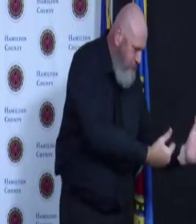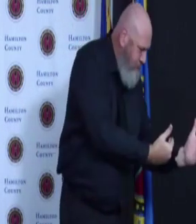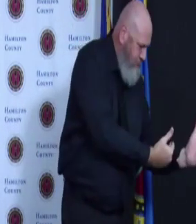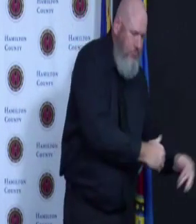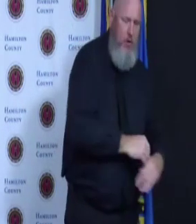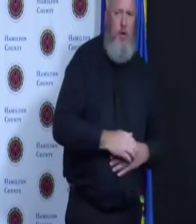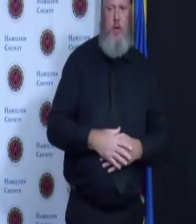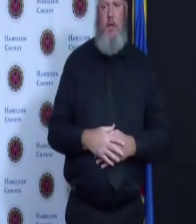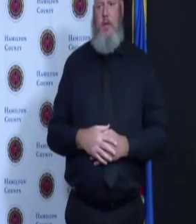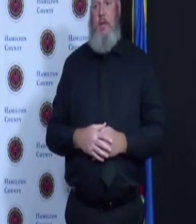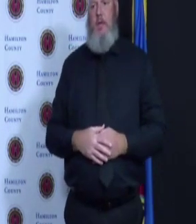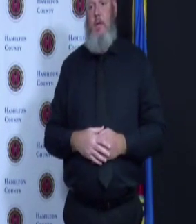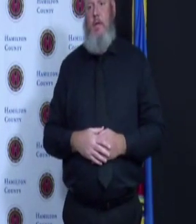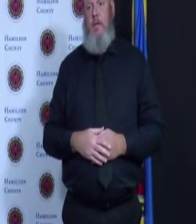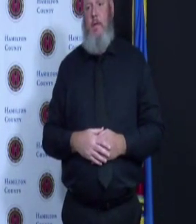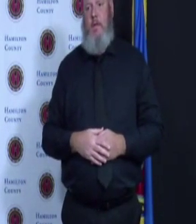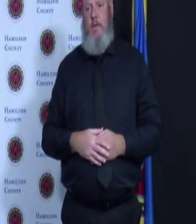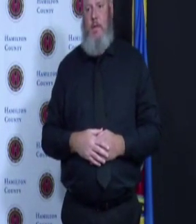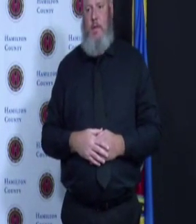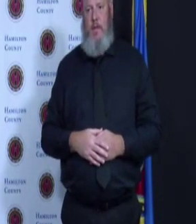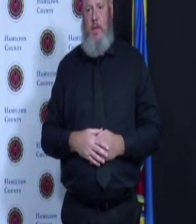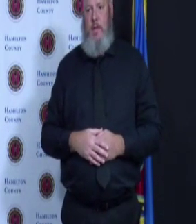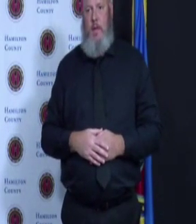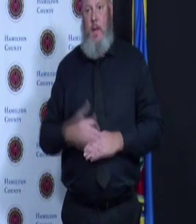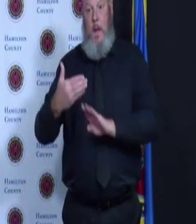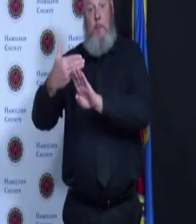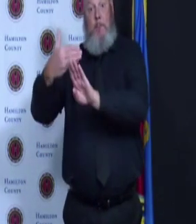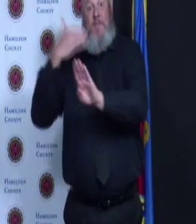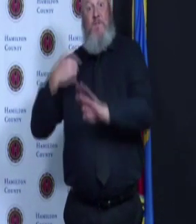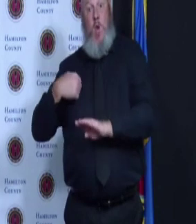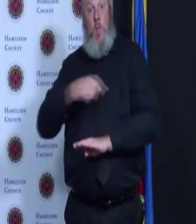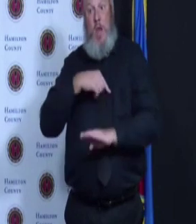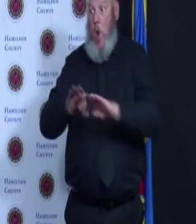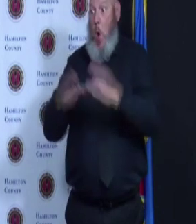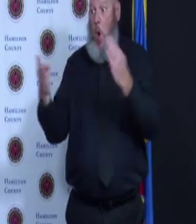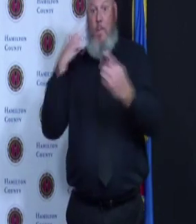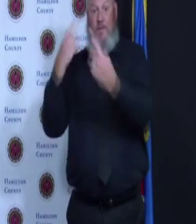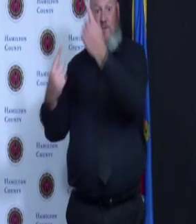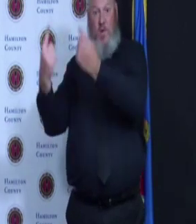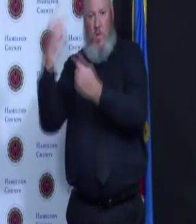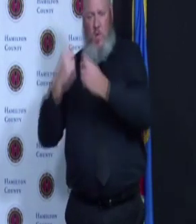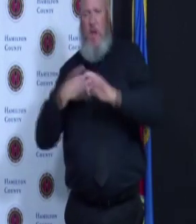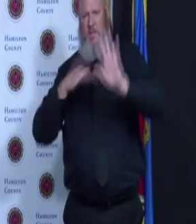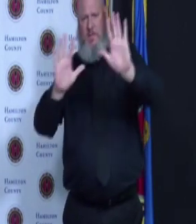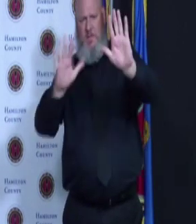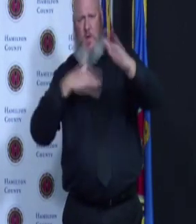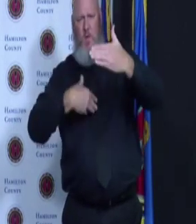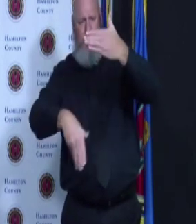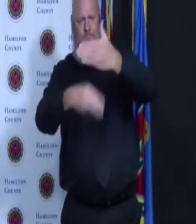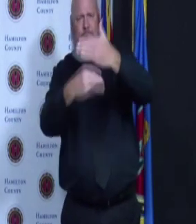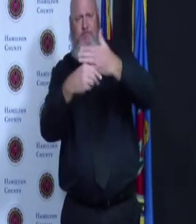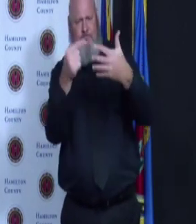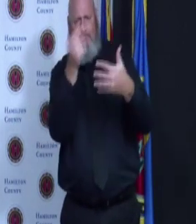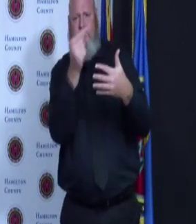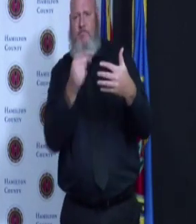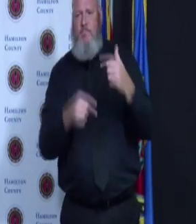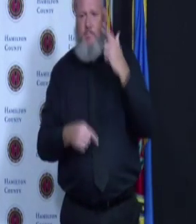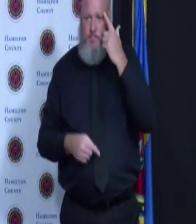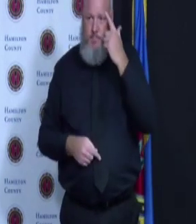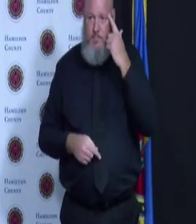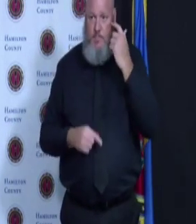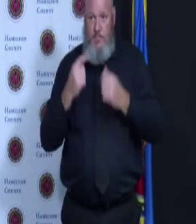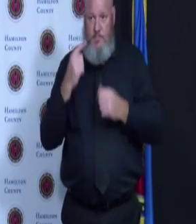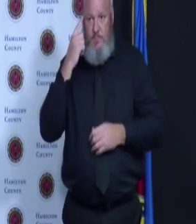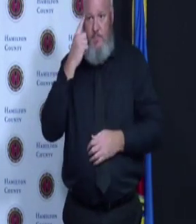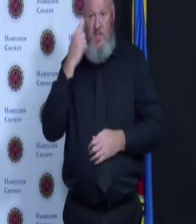things before we get started with the questions. We are not going to be here tomorrow or Sunday, as you might imagine, and so we'll be back